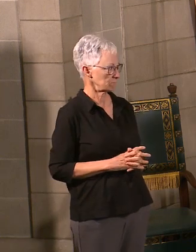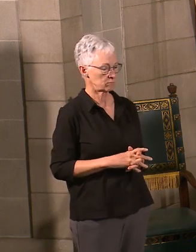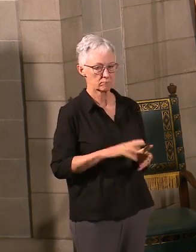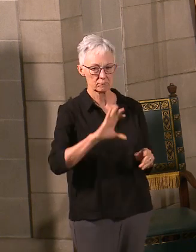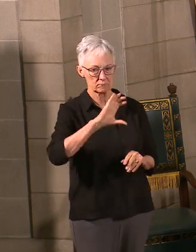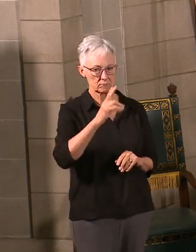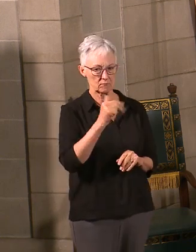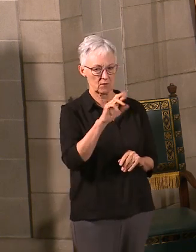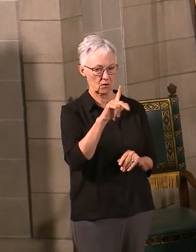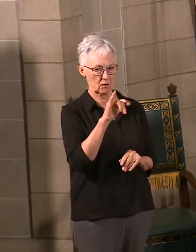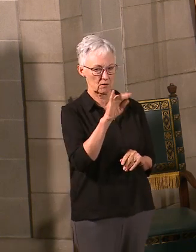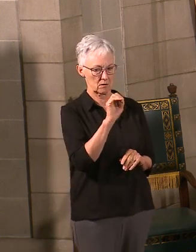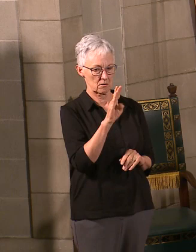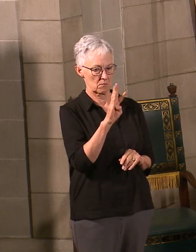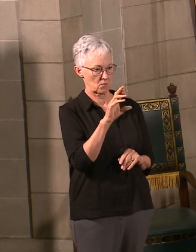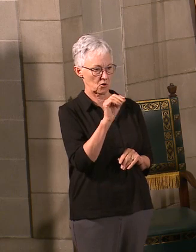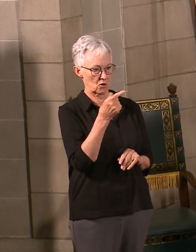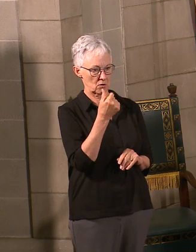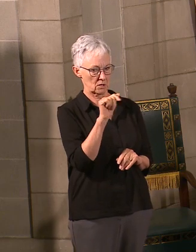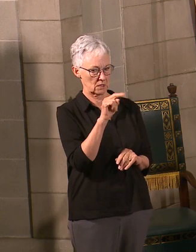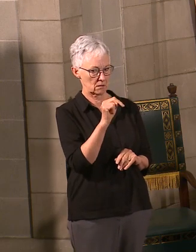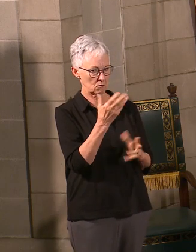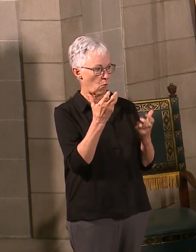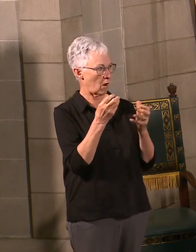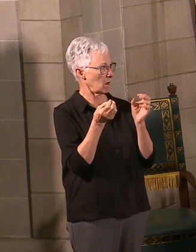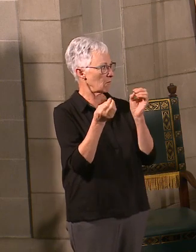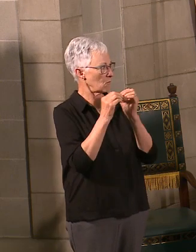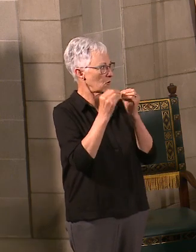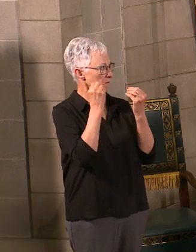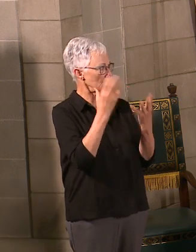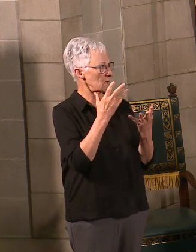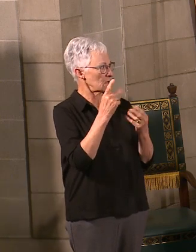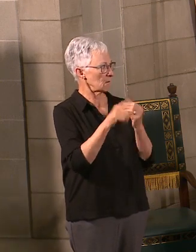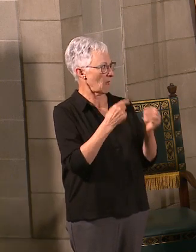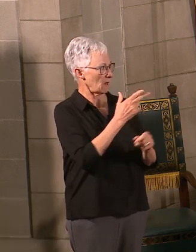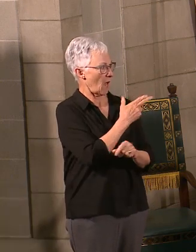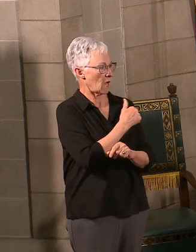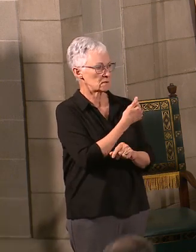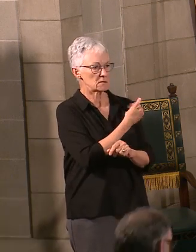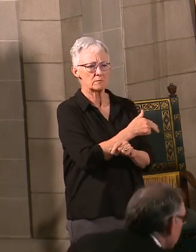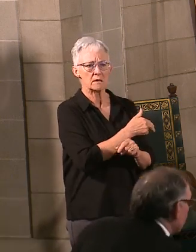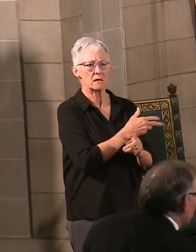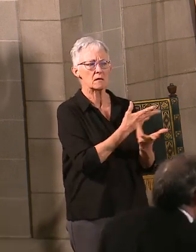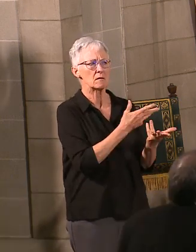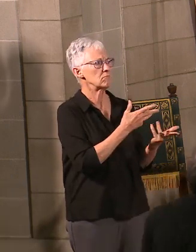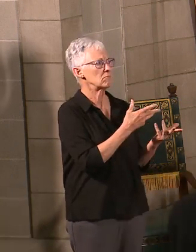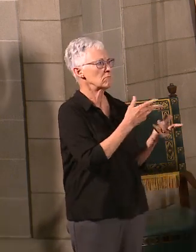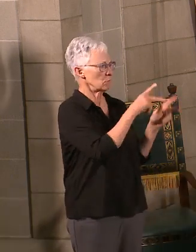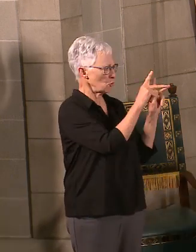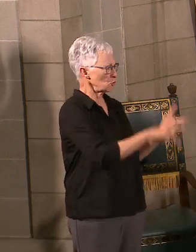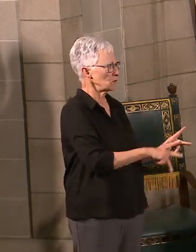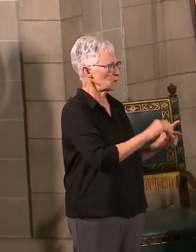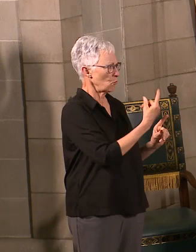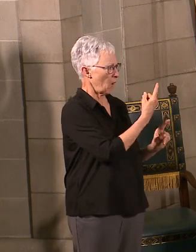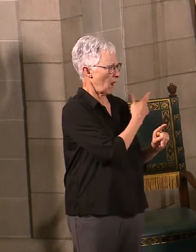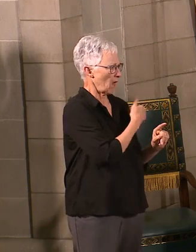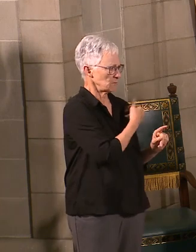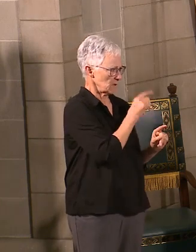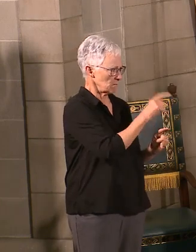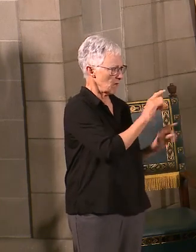Charlie Brogan would like to know more details about hospital transfers, and Dr. Antone, I'm going to call you up to talk a little bit more detail about that.